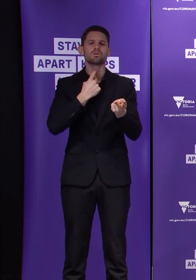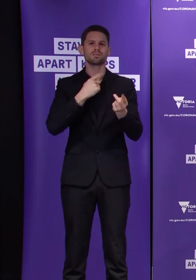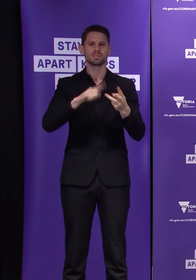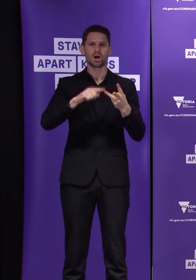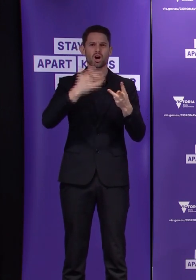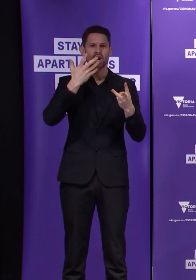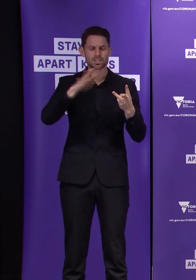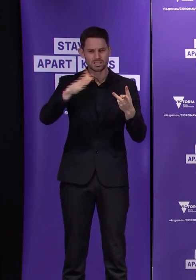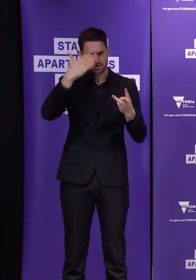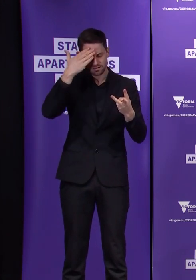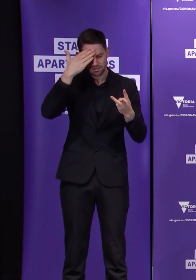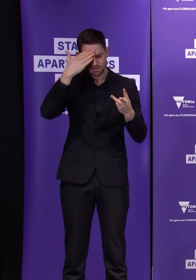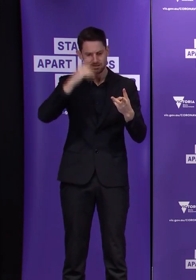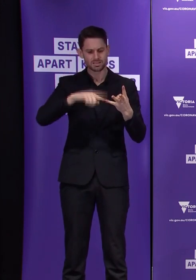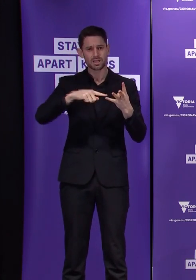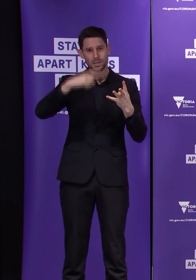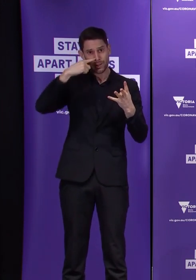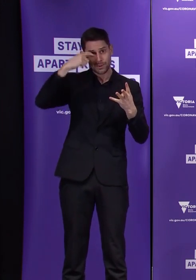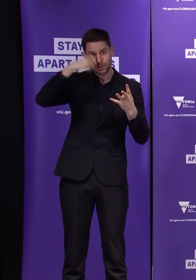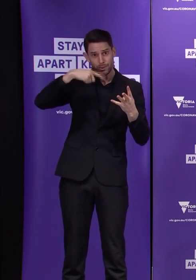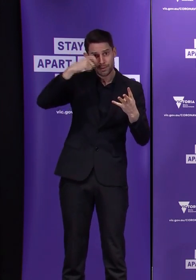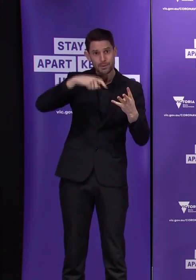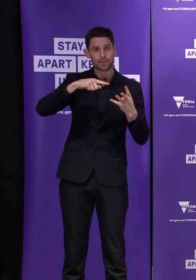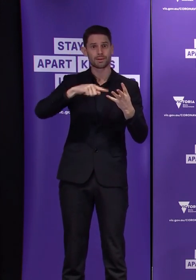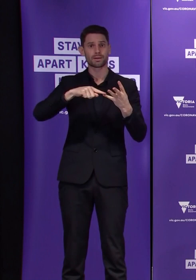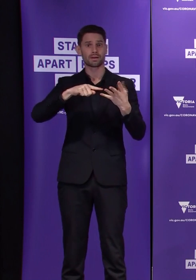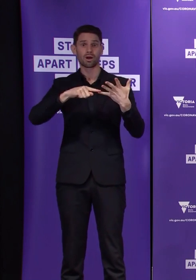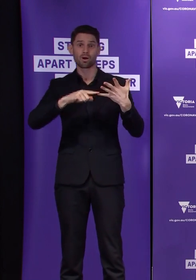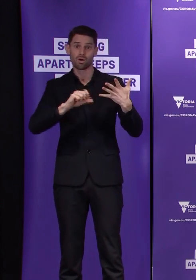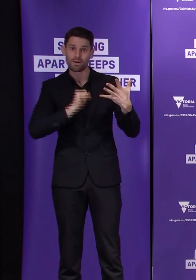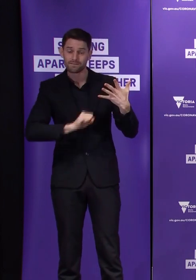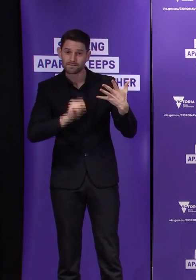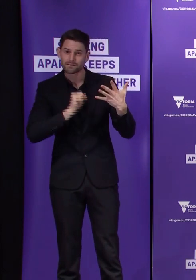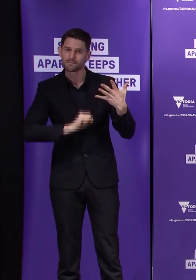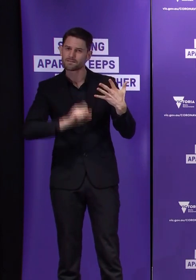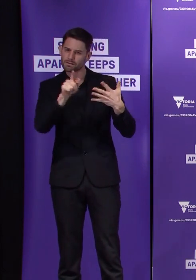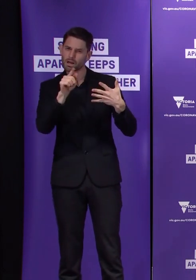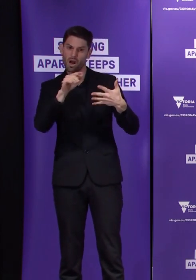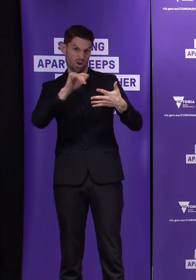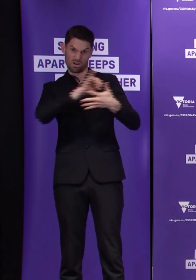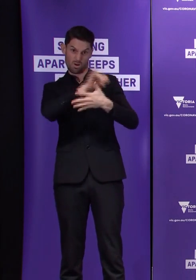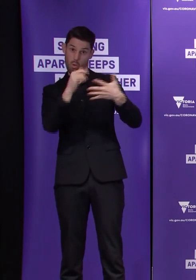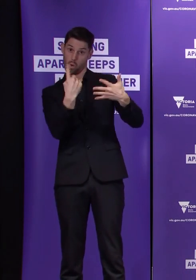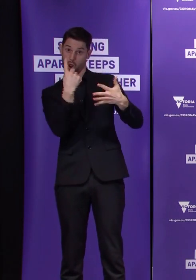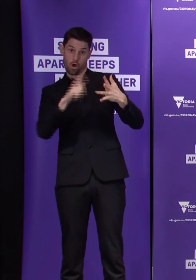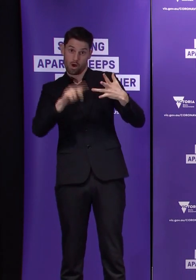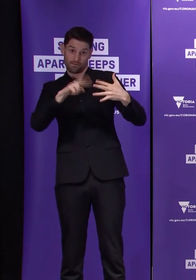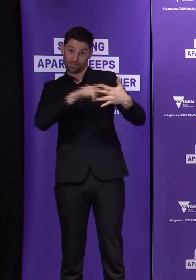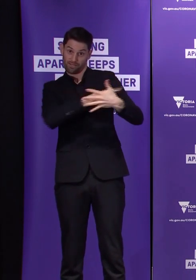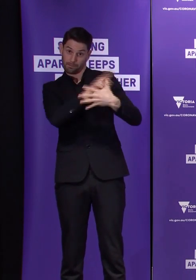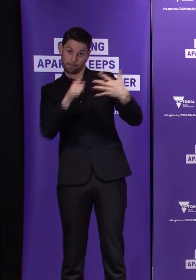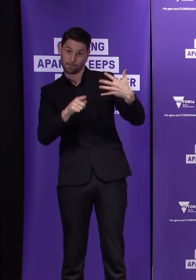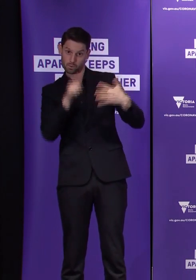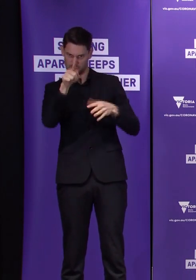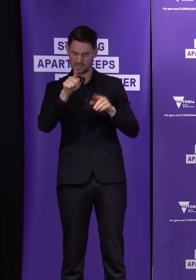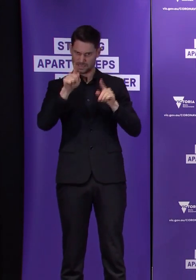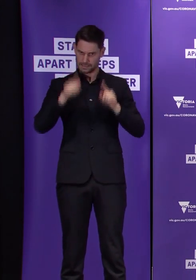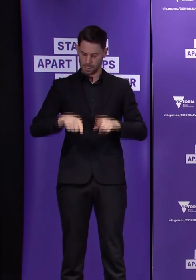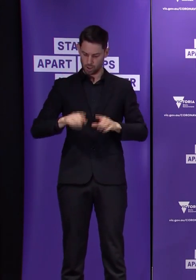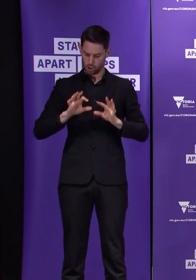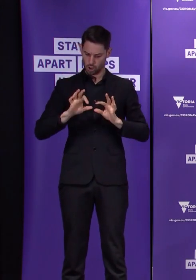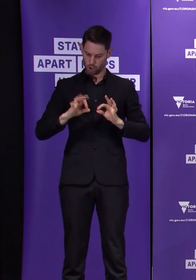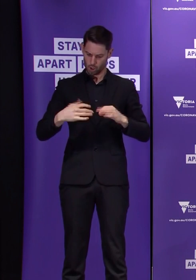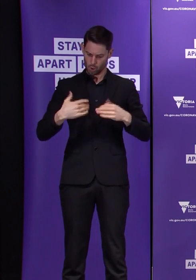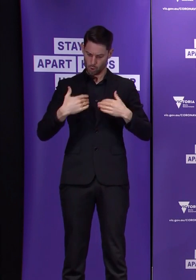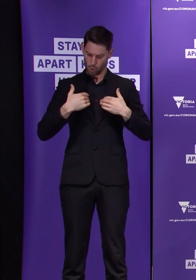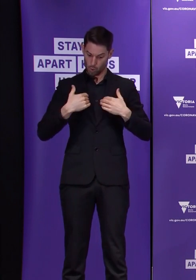fever, runny nose, cough, all of those sorts of symptoms, at the very beginning of those symptoms, you've got to